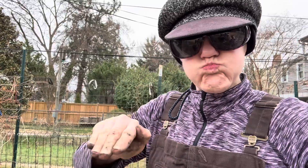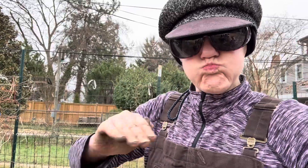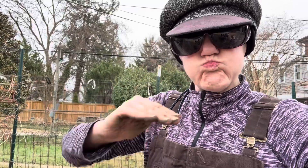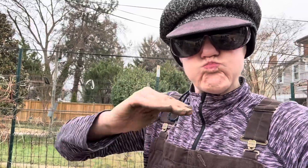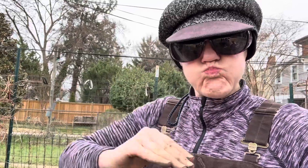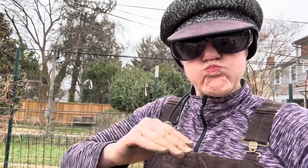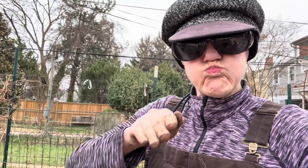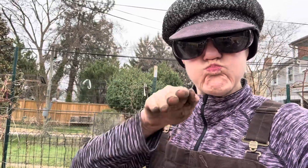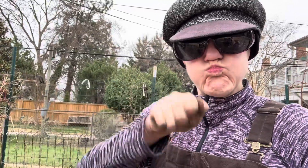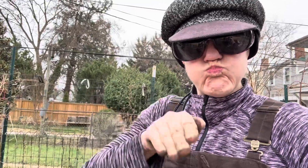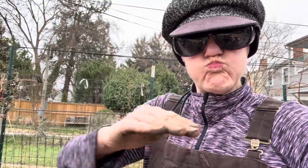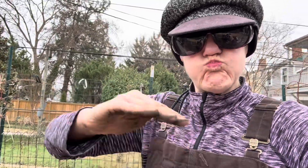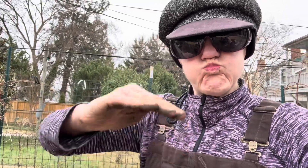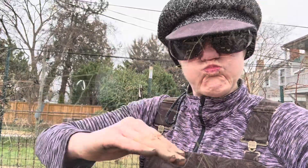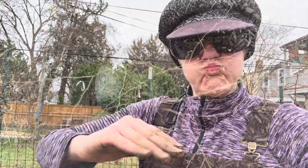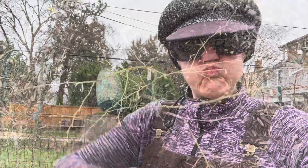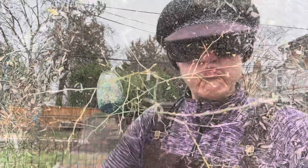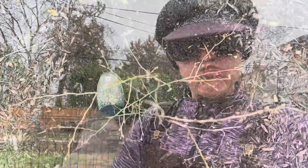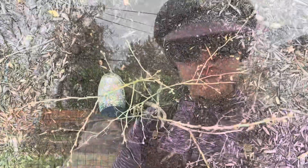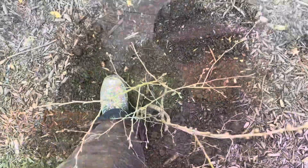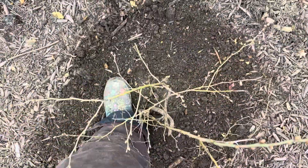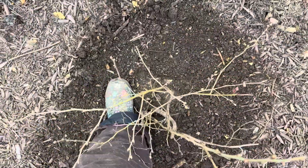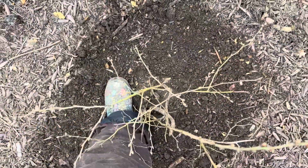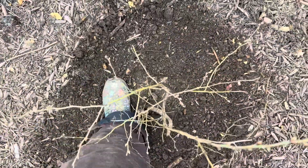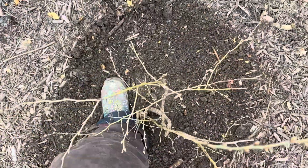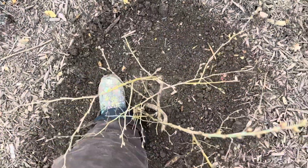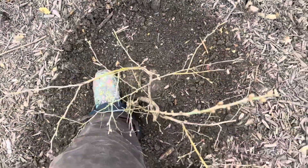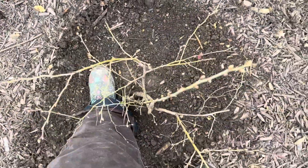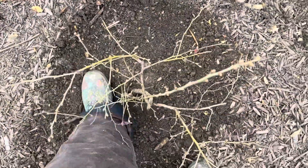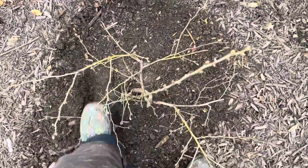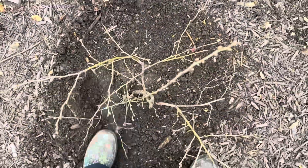Now let's heel it in. Make sure it's in there good and firm.